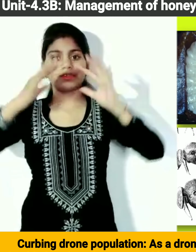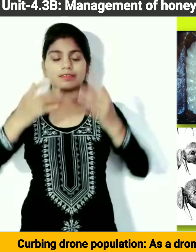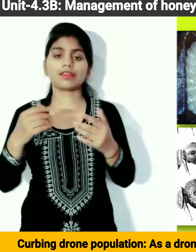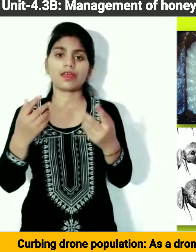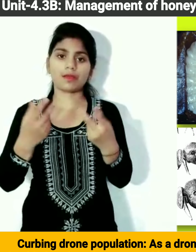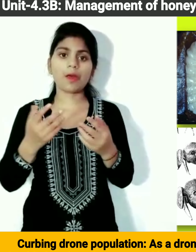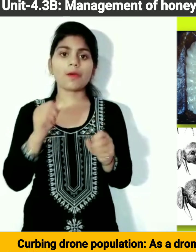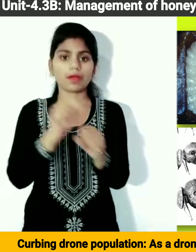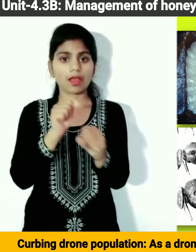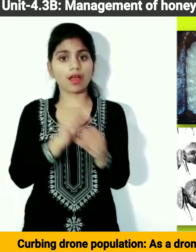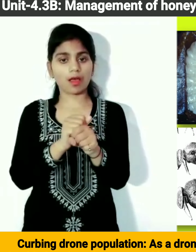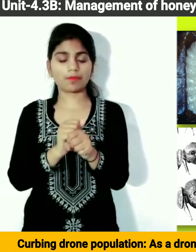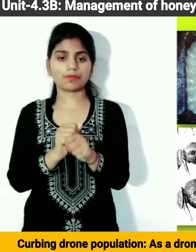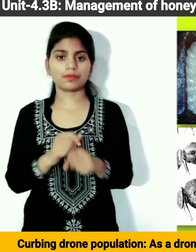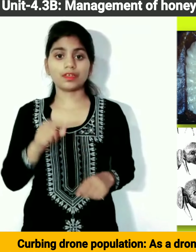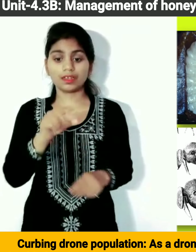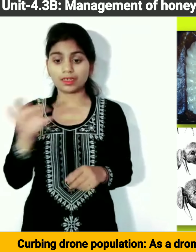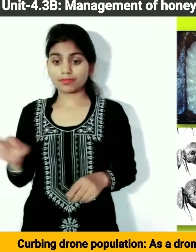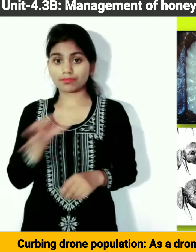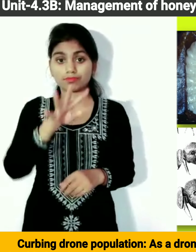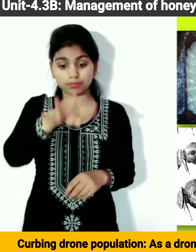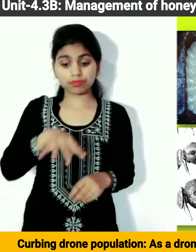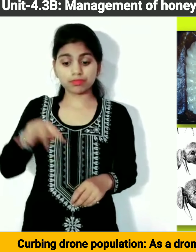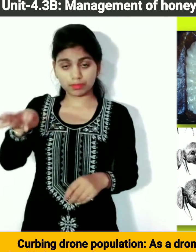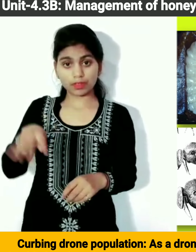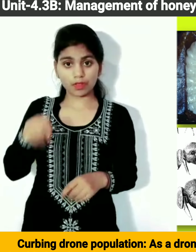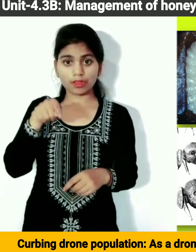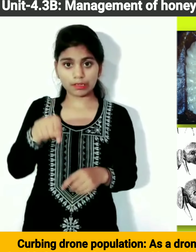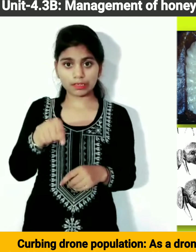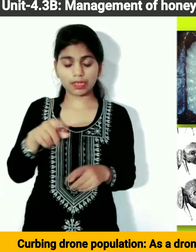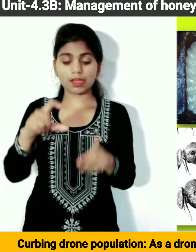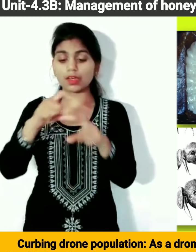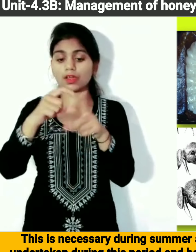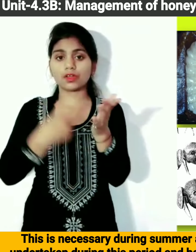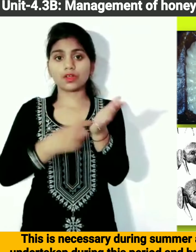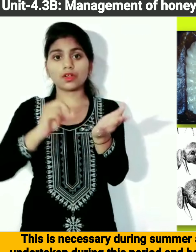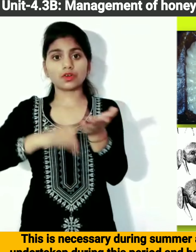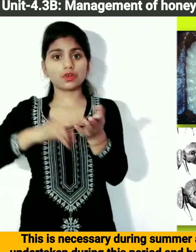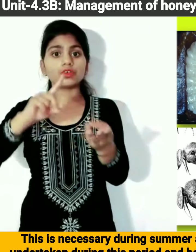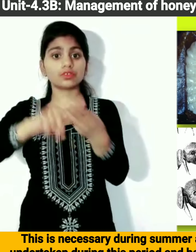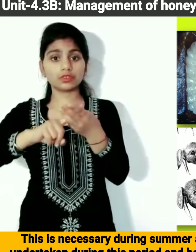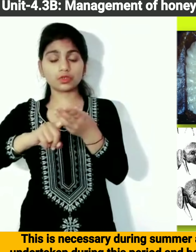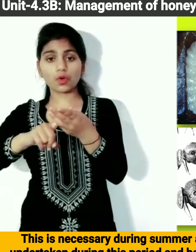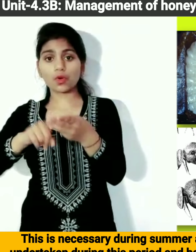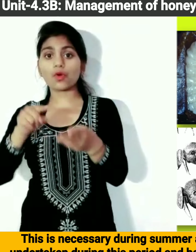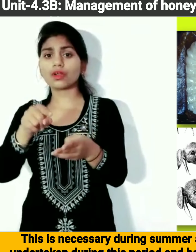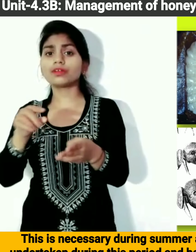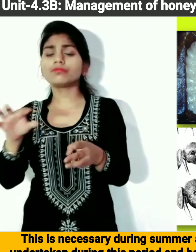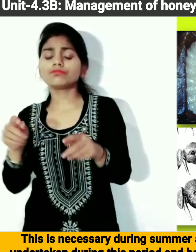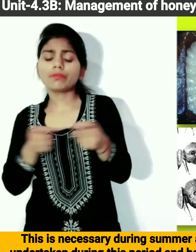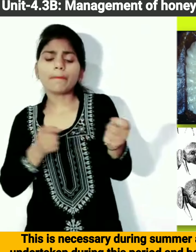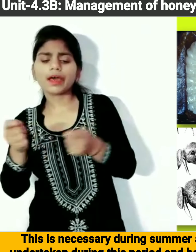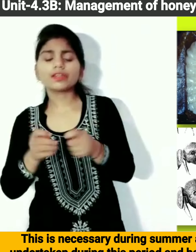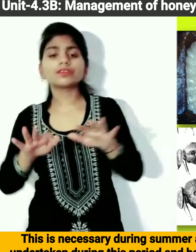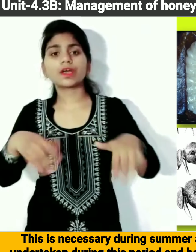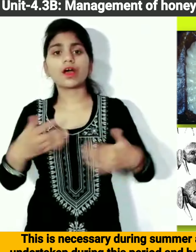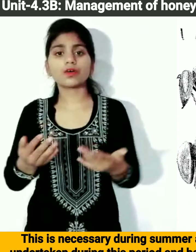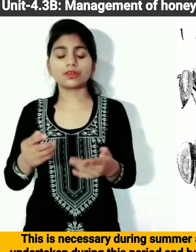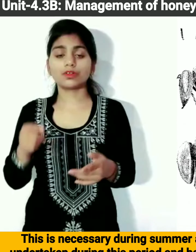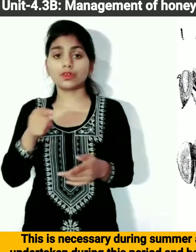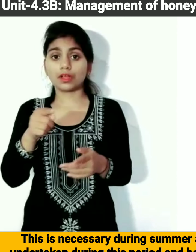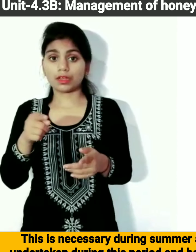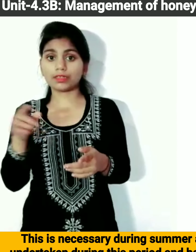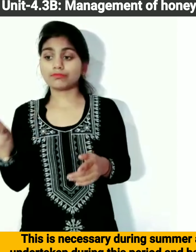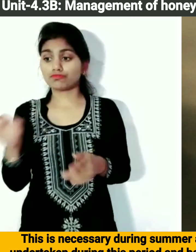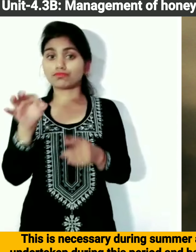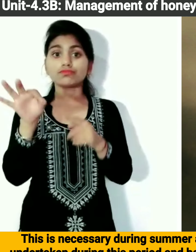a way that the drone brood rearing is curbed during this period. This